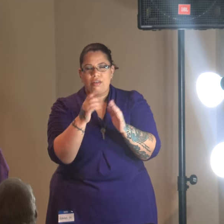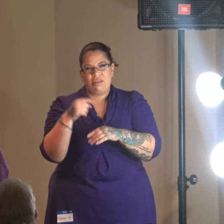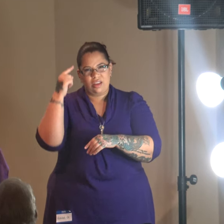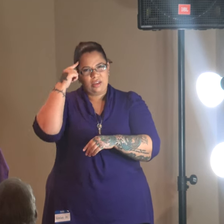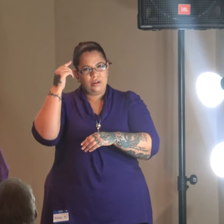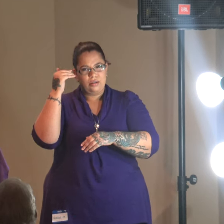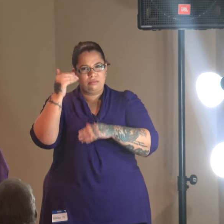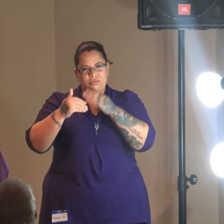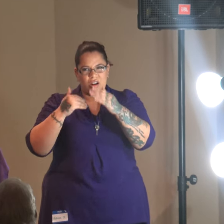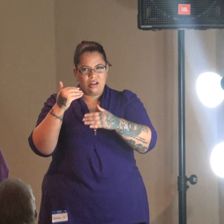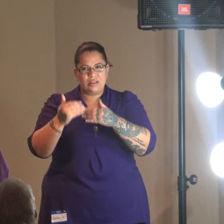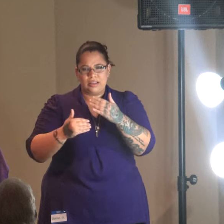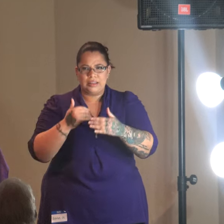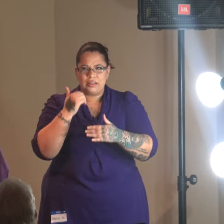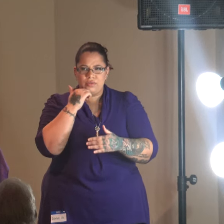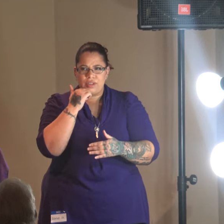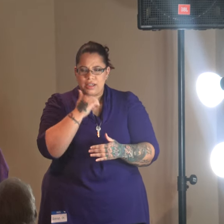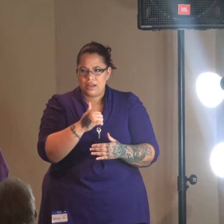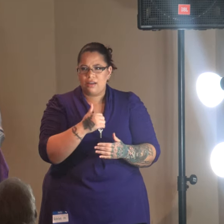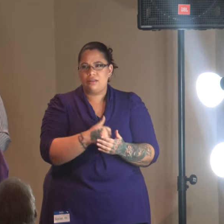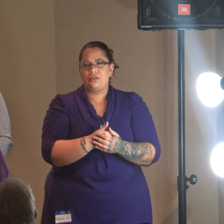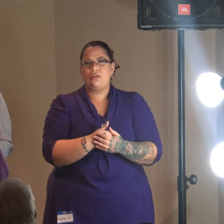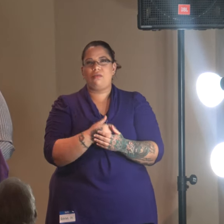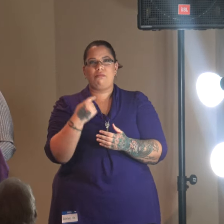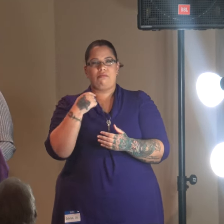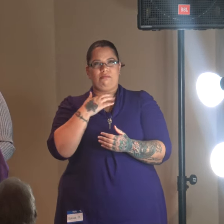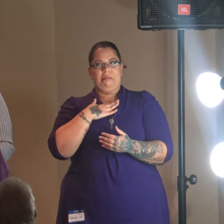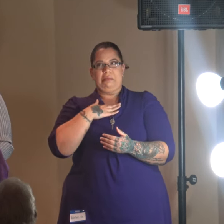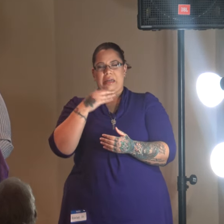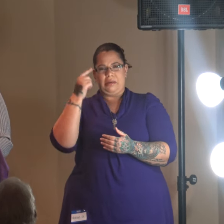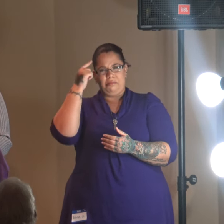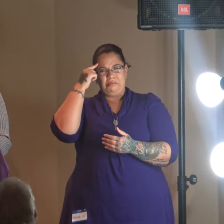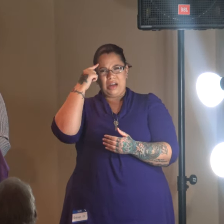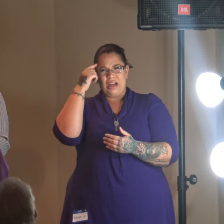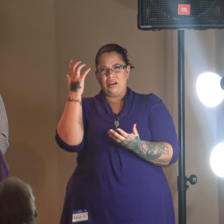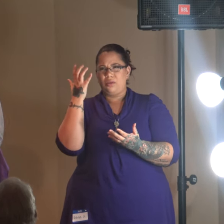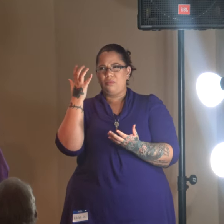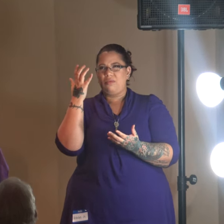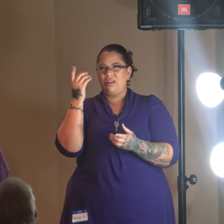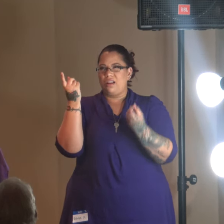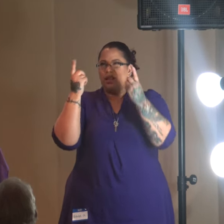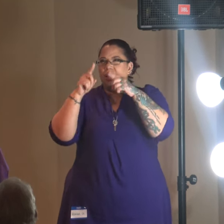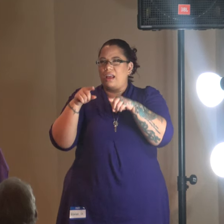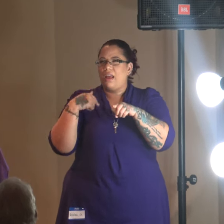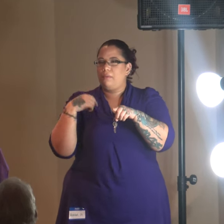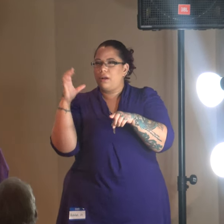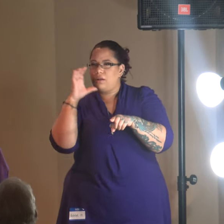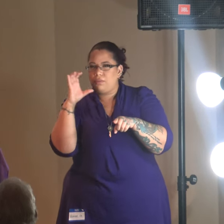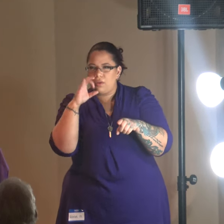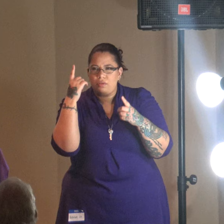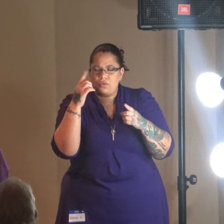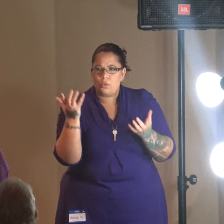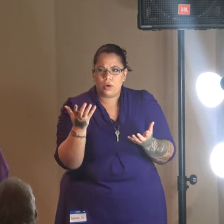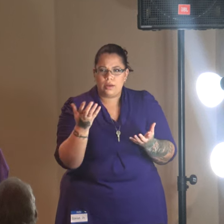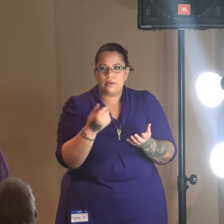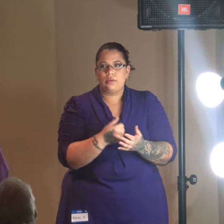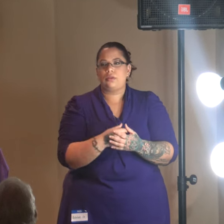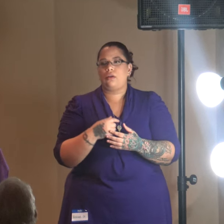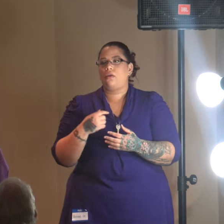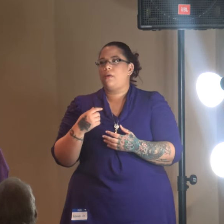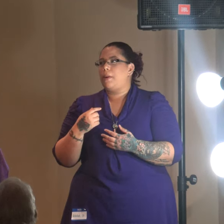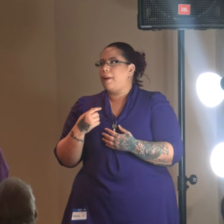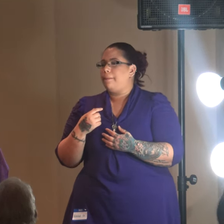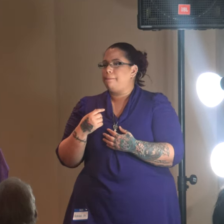that's going on in our heads. What's going on in my mind? What am I looking for, right? Because this is the adventure. Why does it? And you can